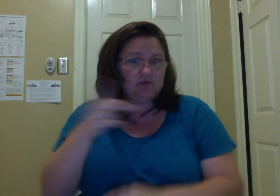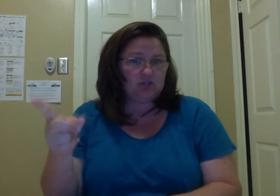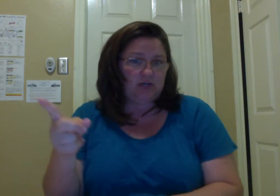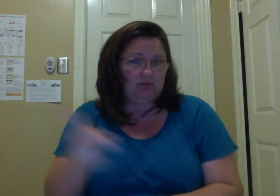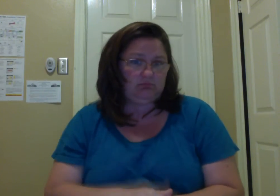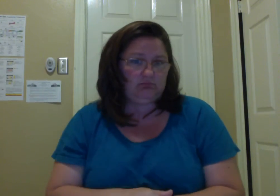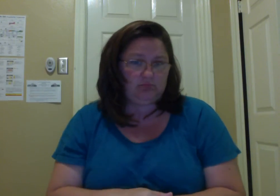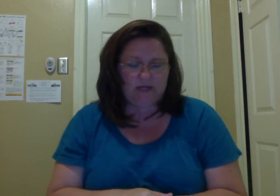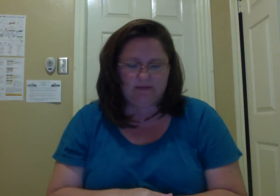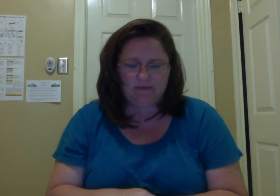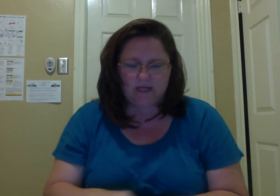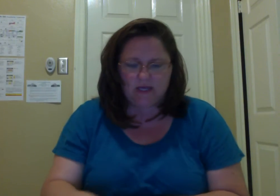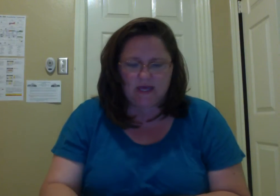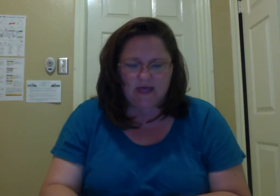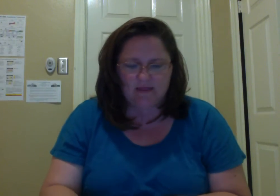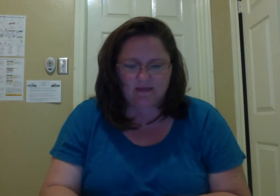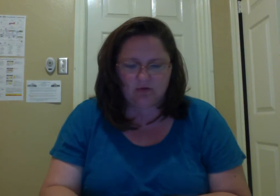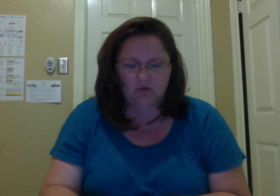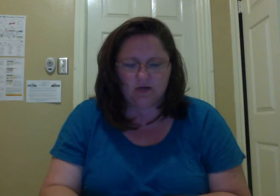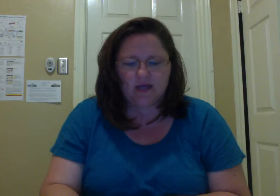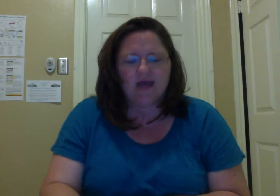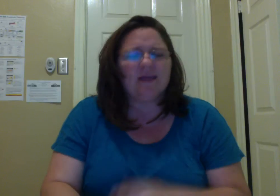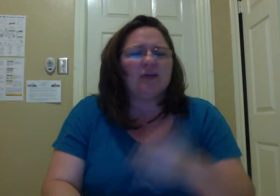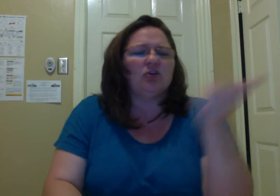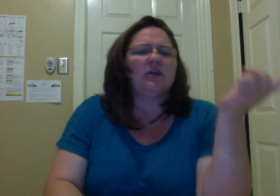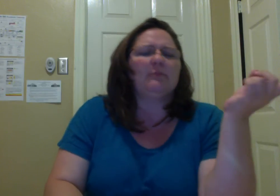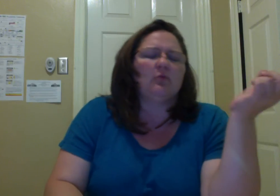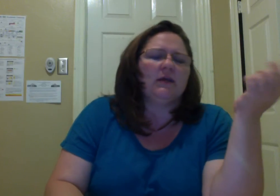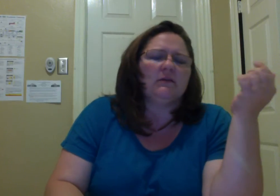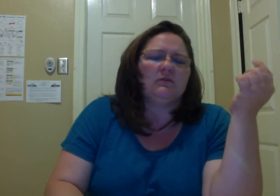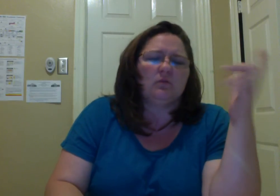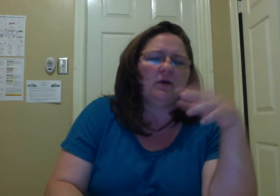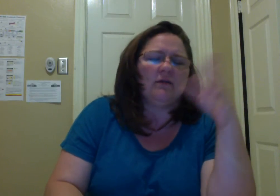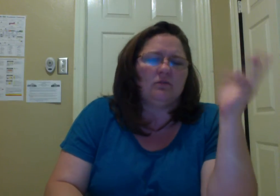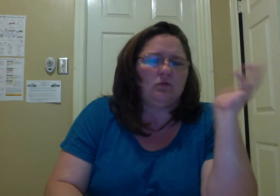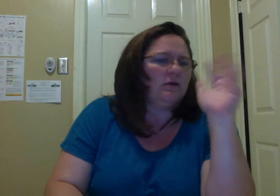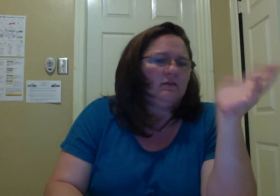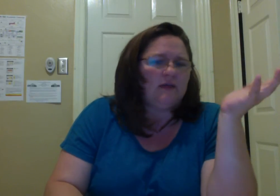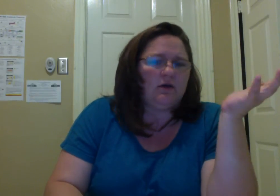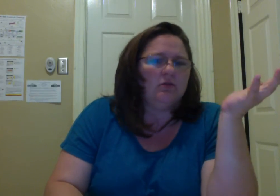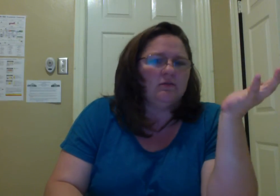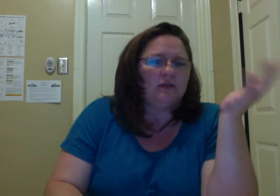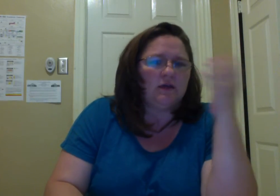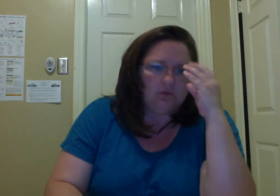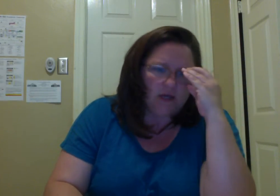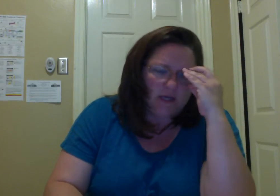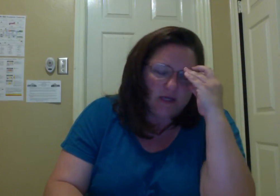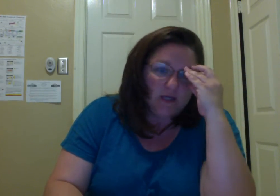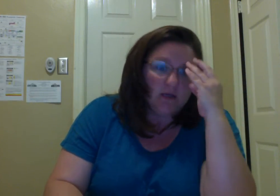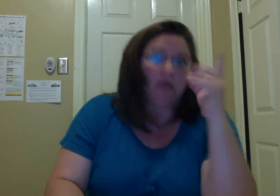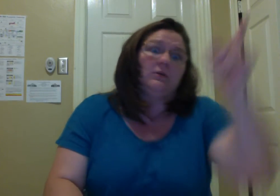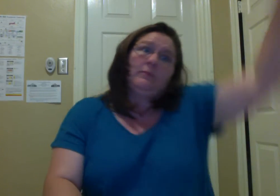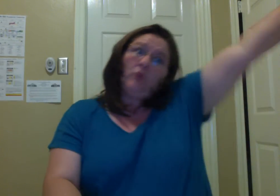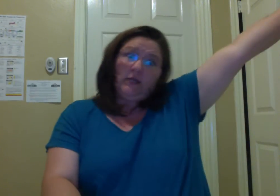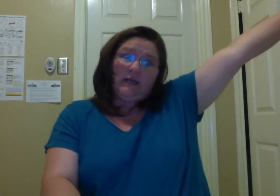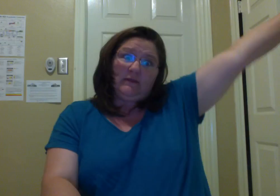she. Okay? And then Laura, again, you're going to point to wherever Laura is at on the set. Okay? Now, you're not pointing like this. You're